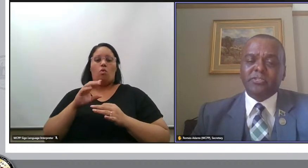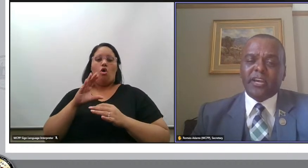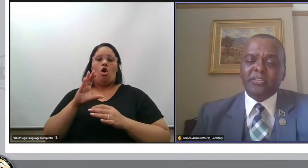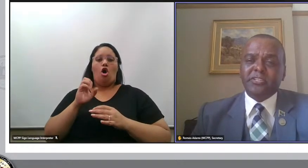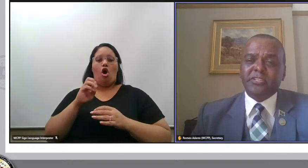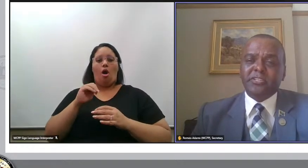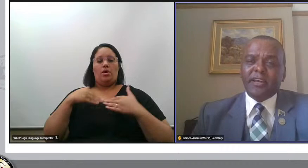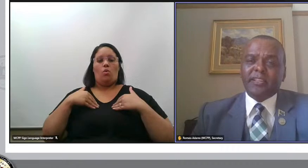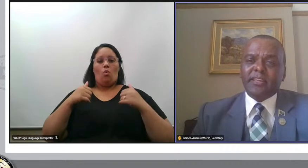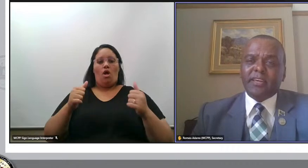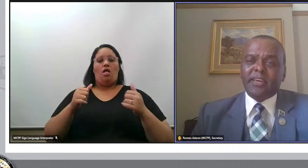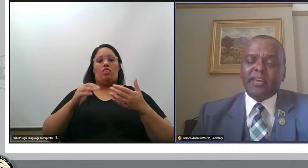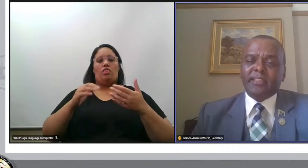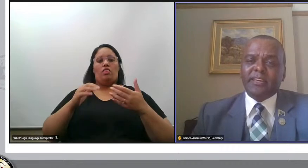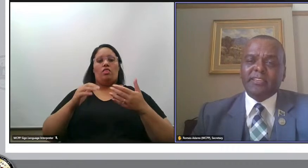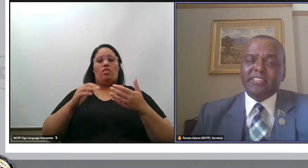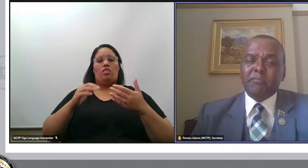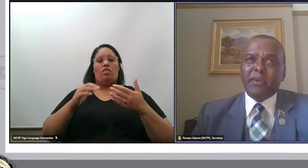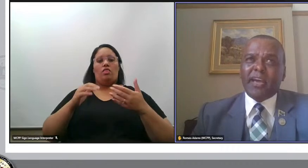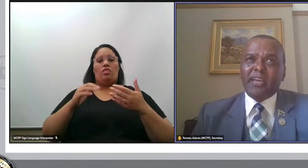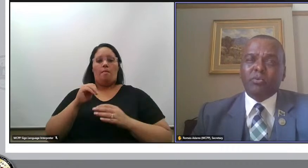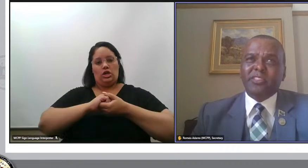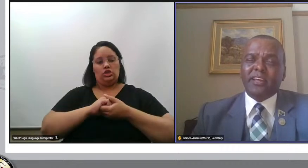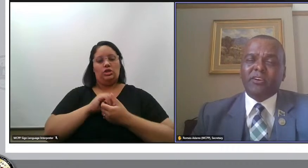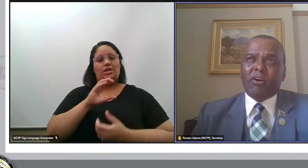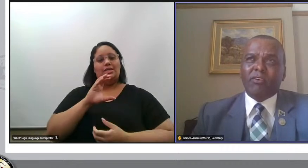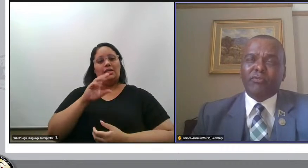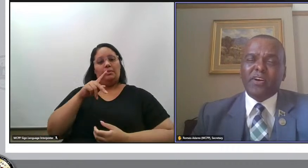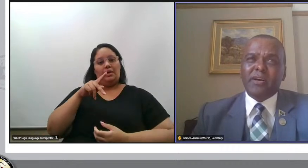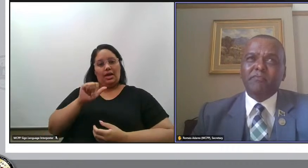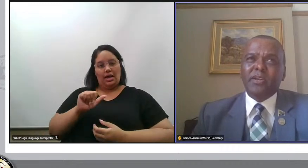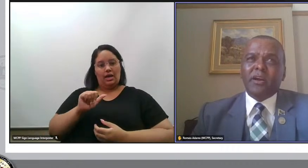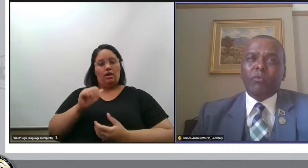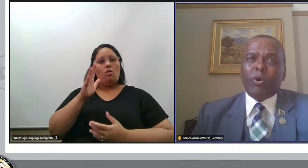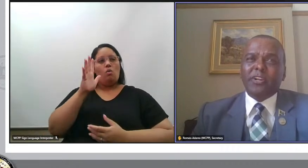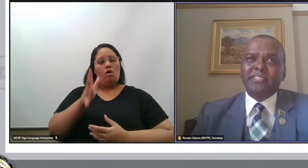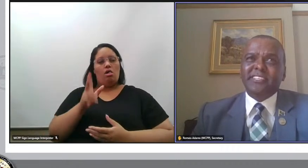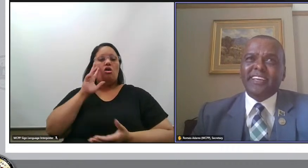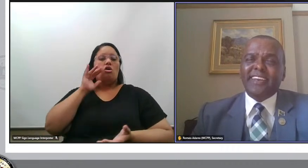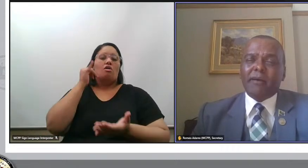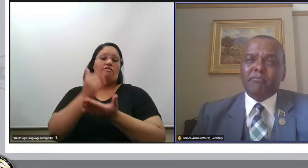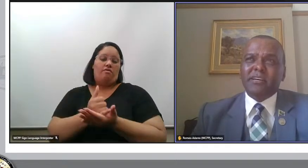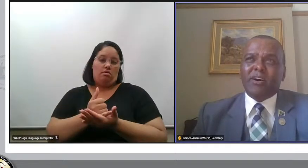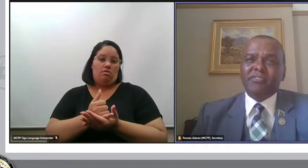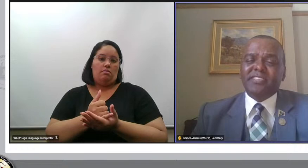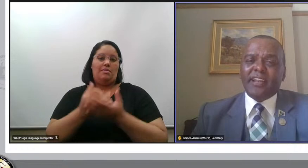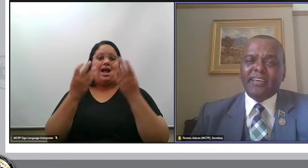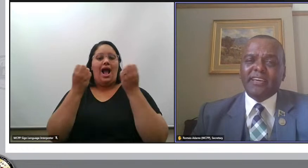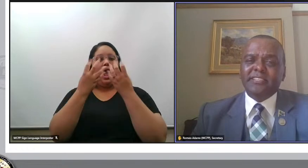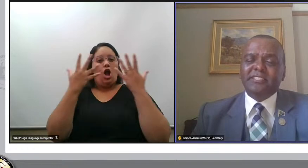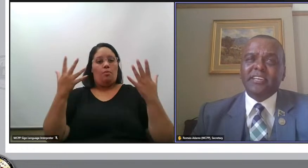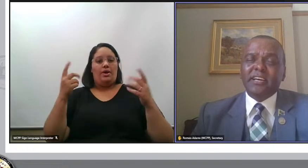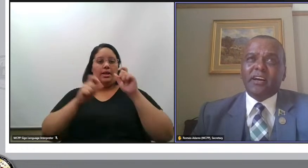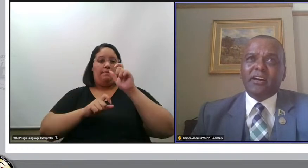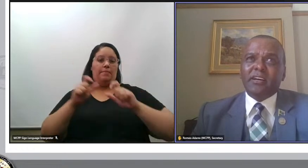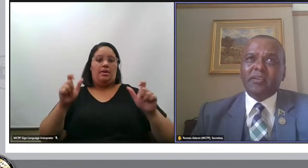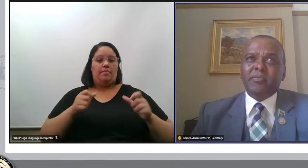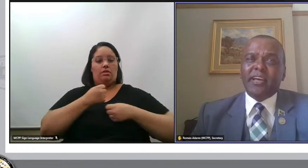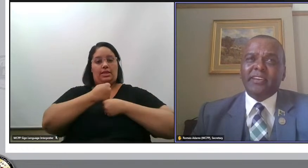Parliamentary Association, the CPA would then confirm what is the number of